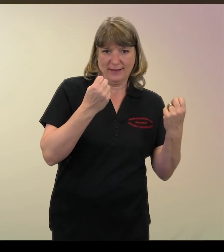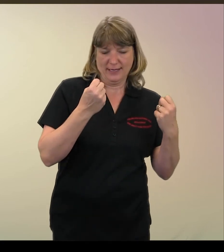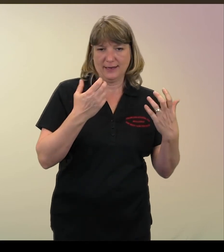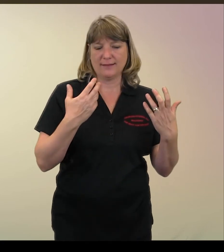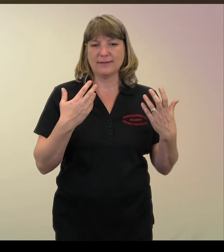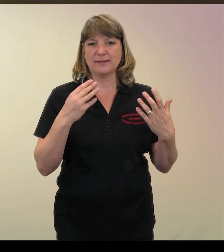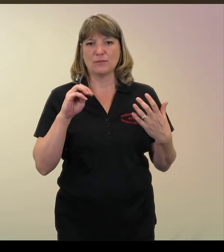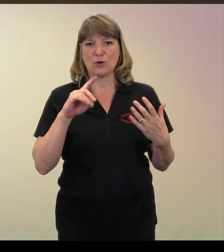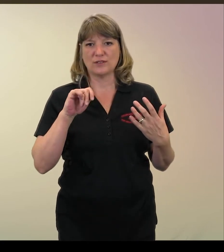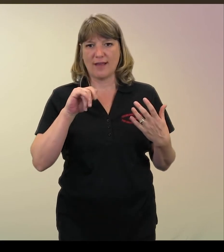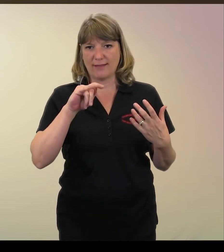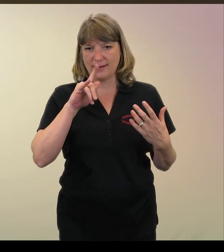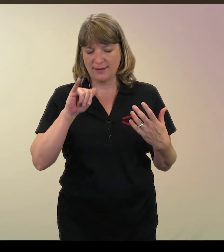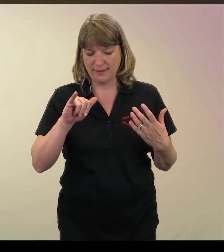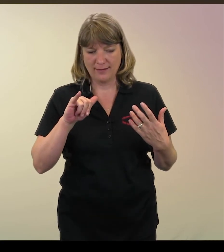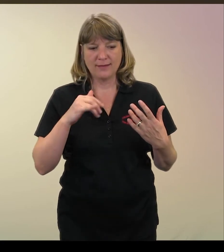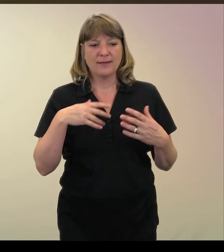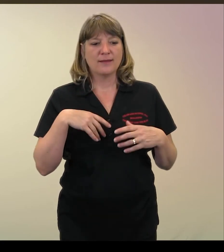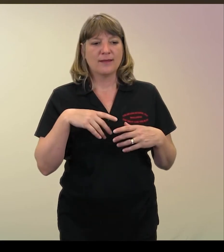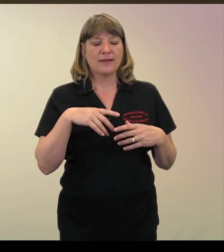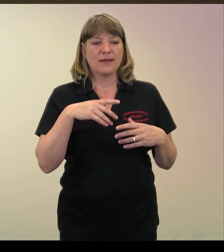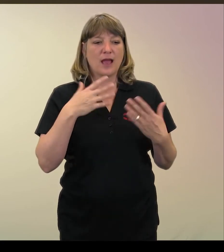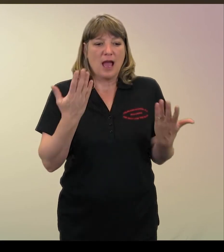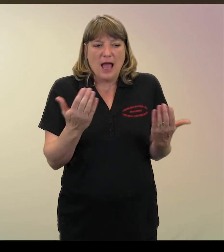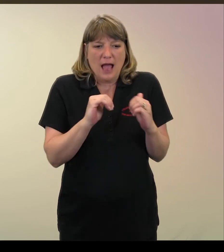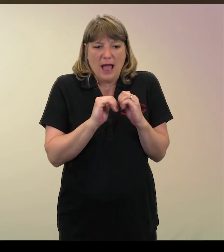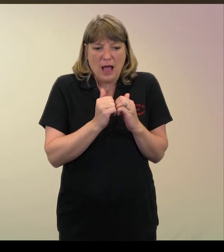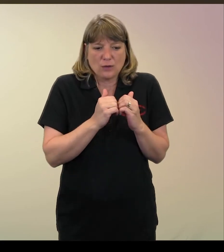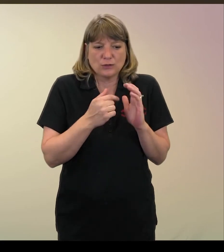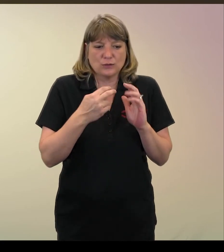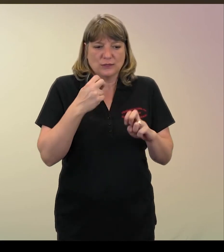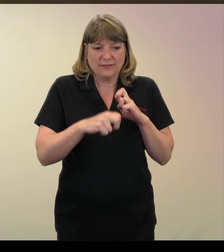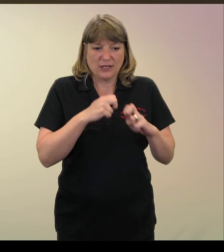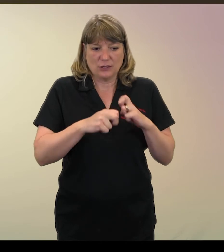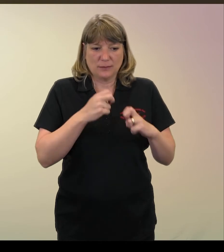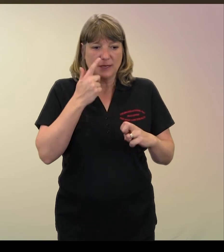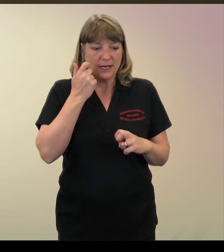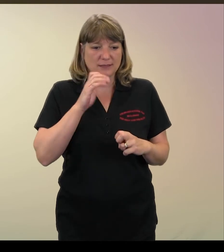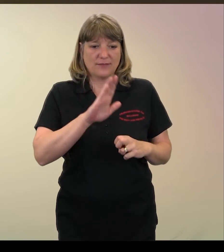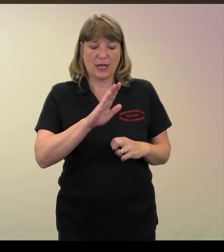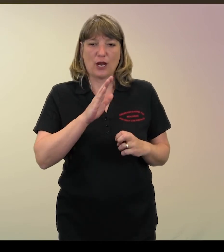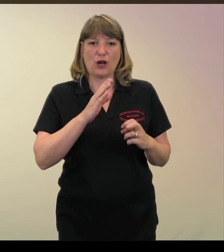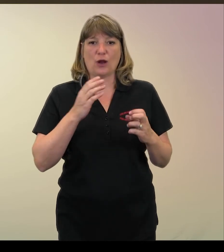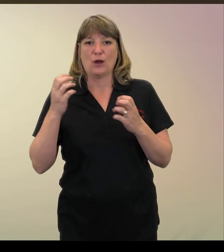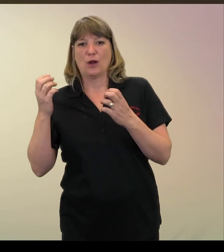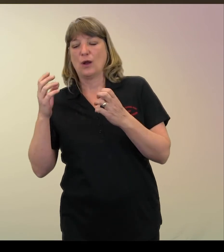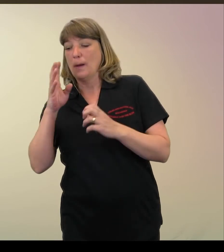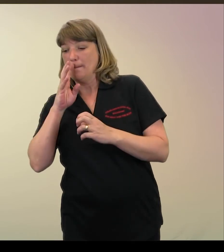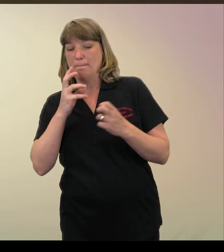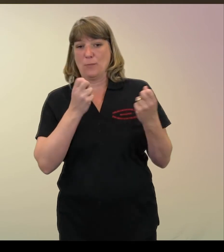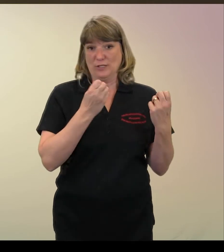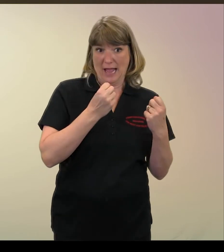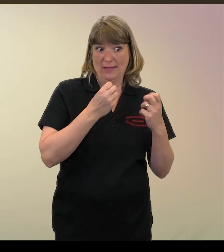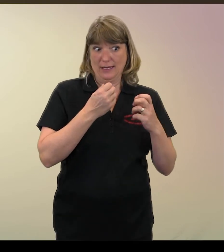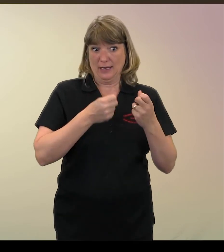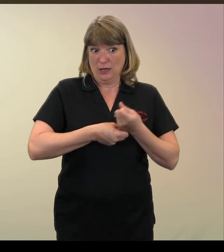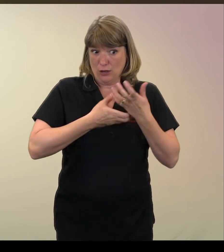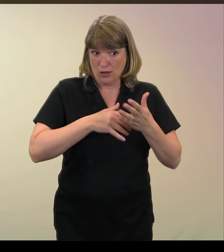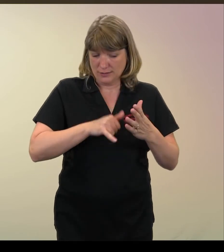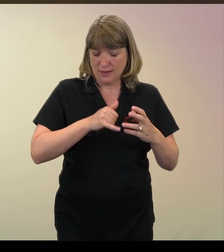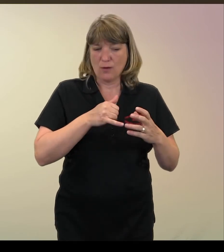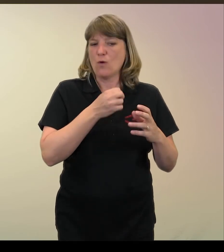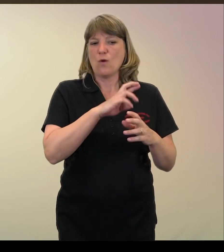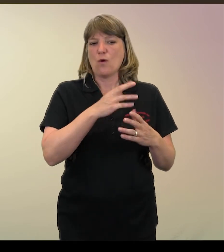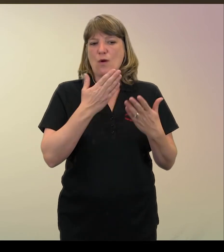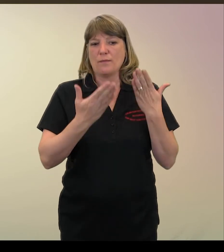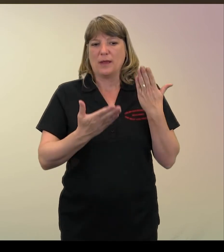modality that is, whether it's through spoken or sign language, is having that difficulty just because of the modality itself,